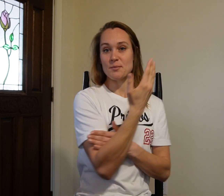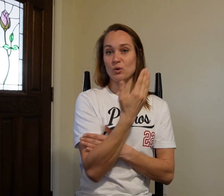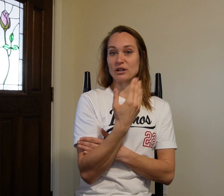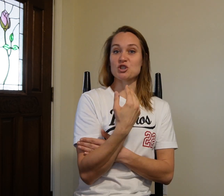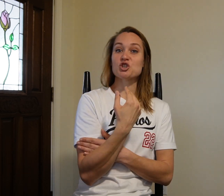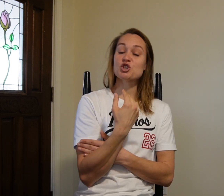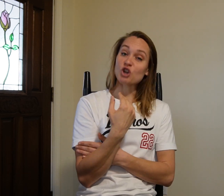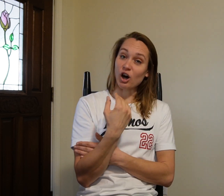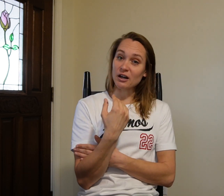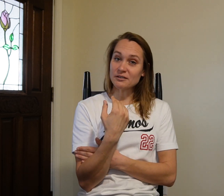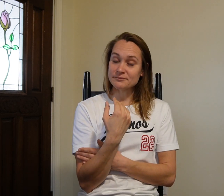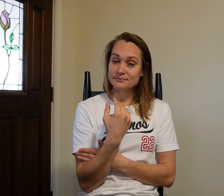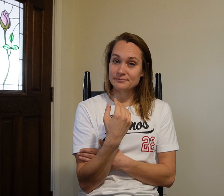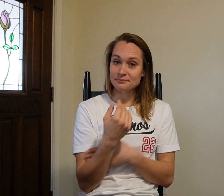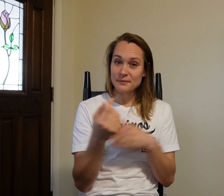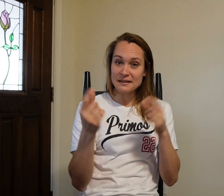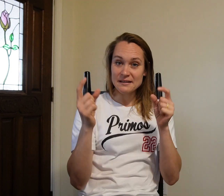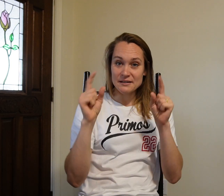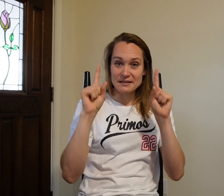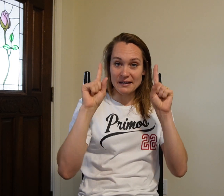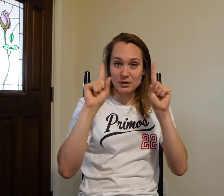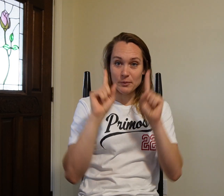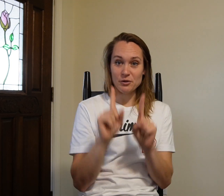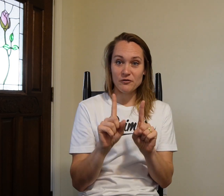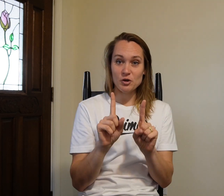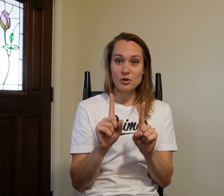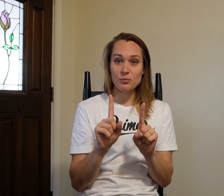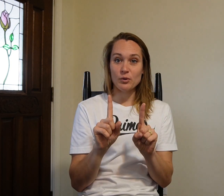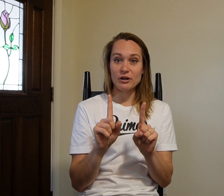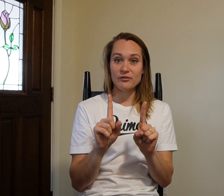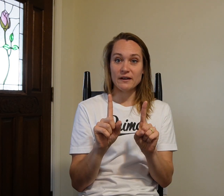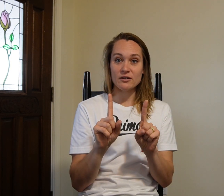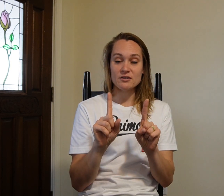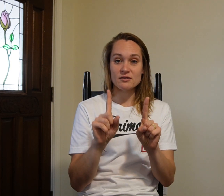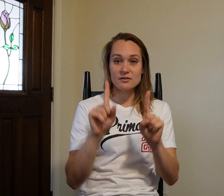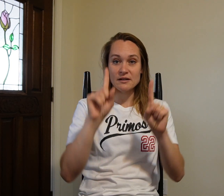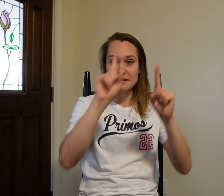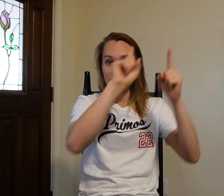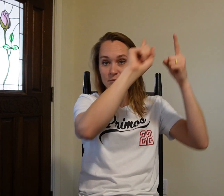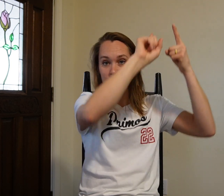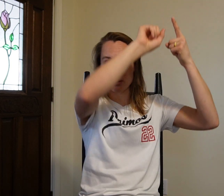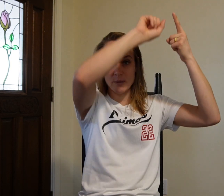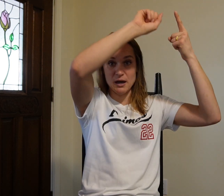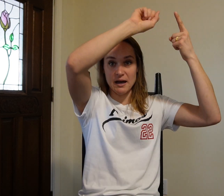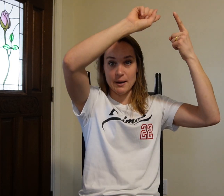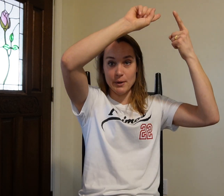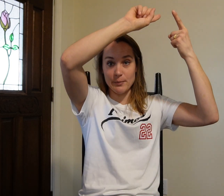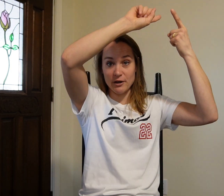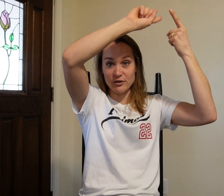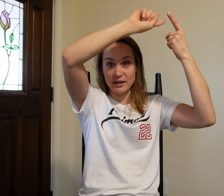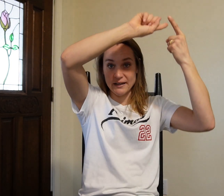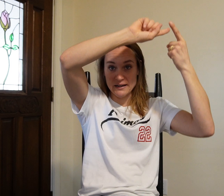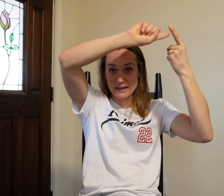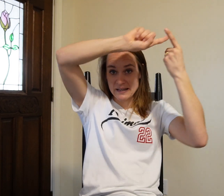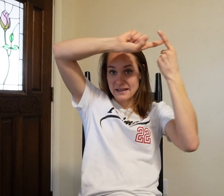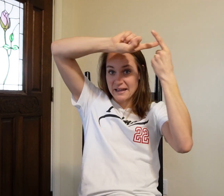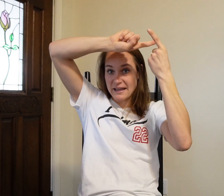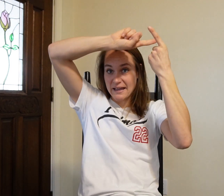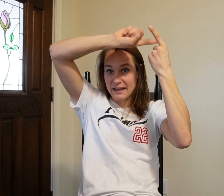Morning star. Take both of your pointer fingers, put them up above your head,